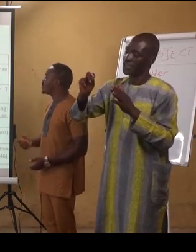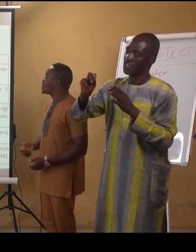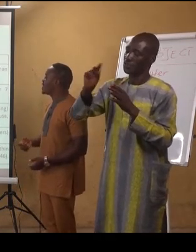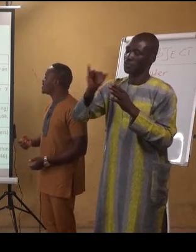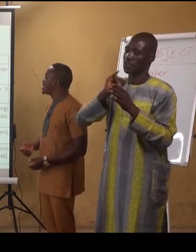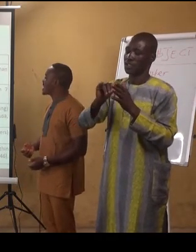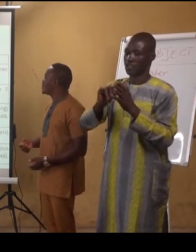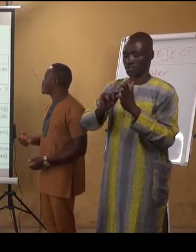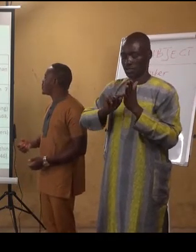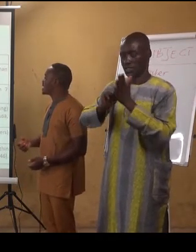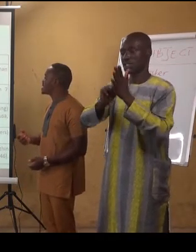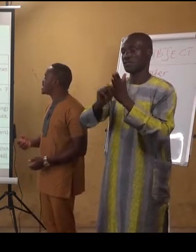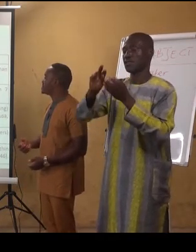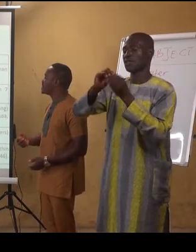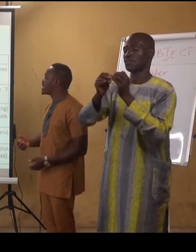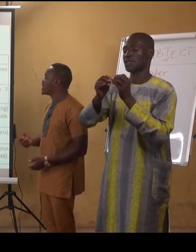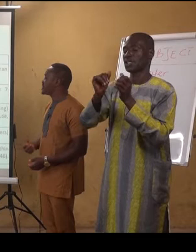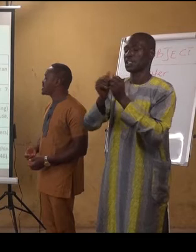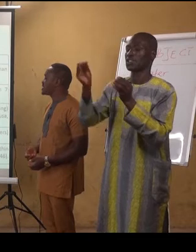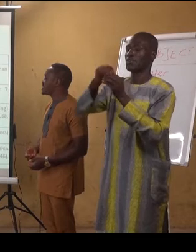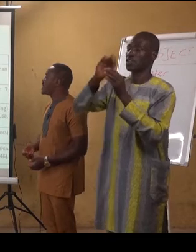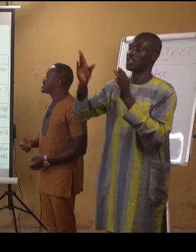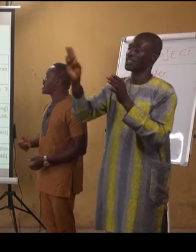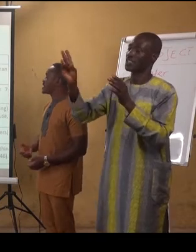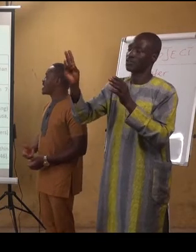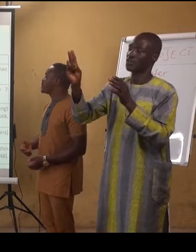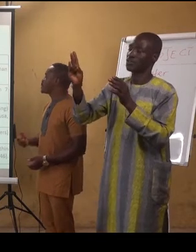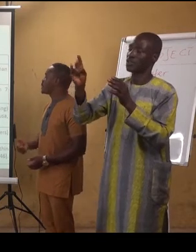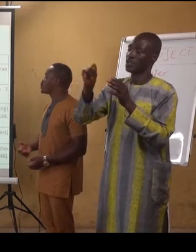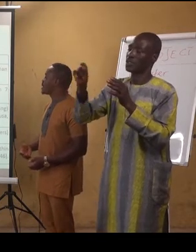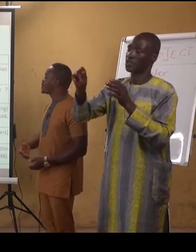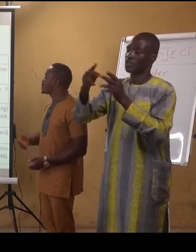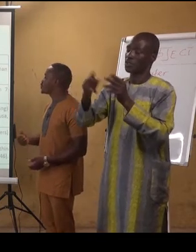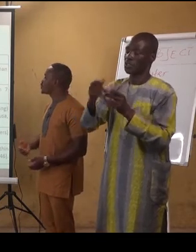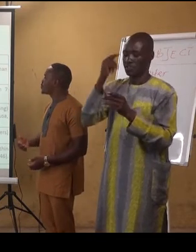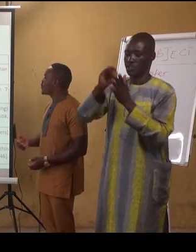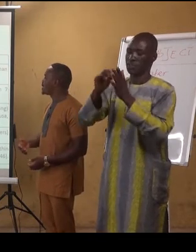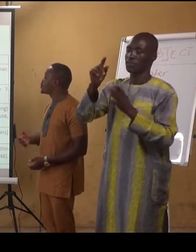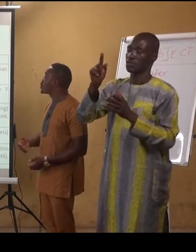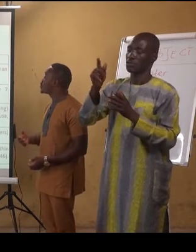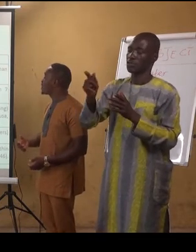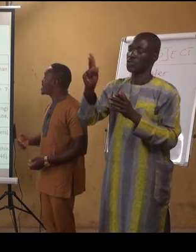identifies numeric data with more than 7 decimal places. For example, 21 from